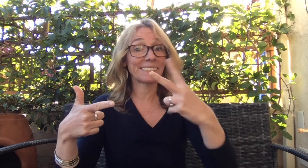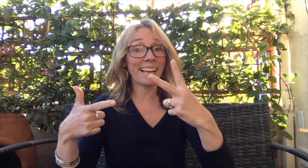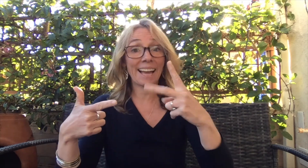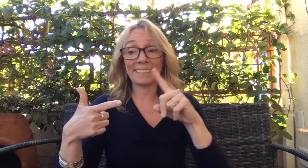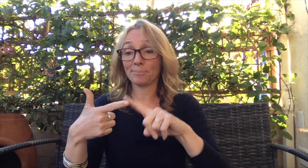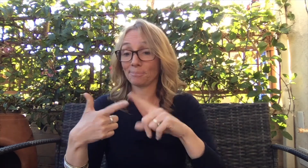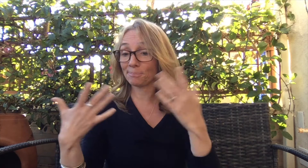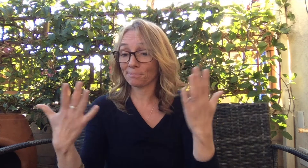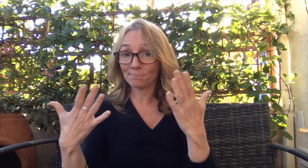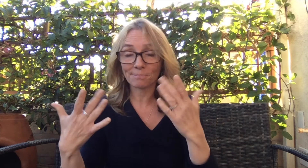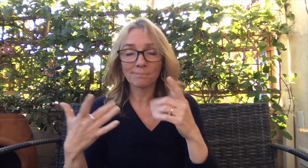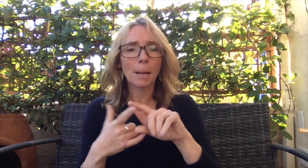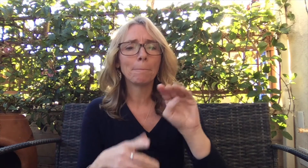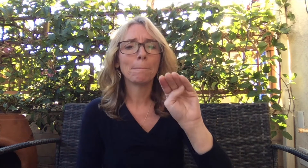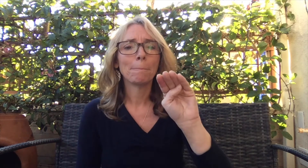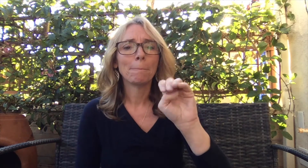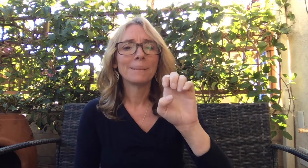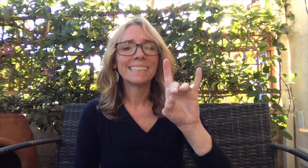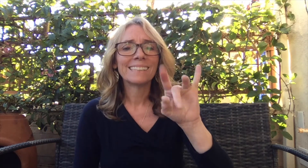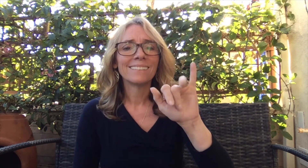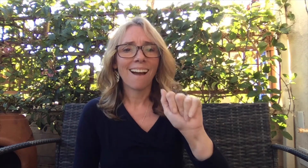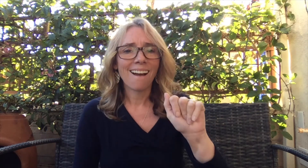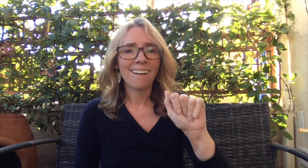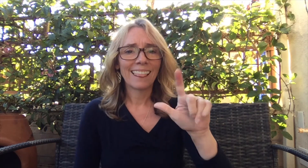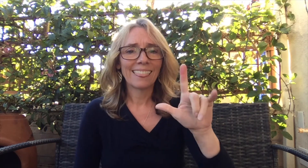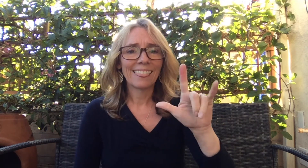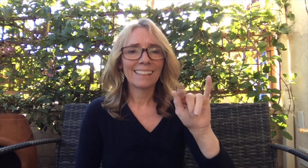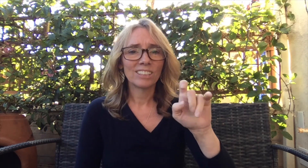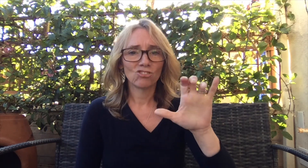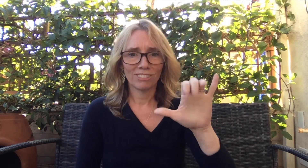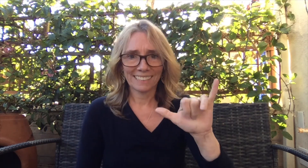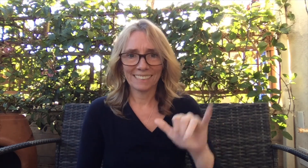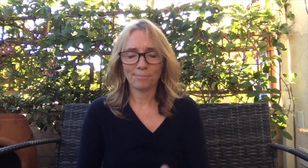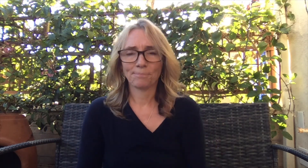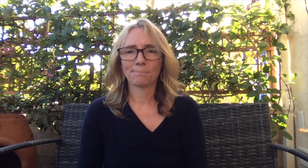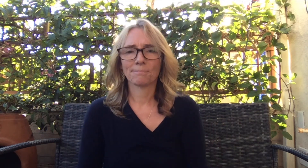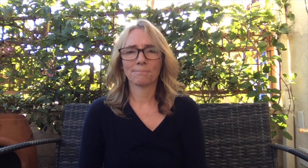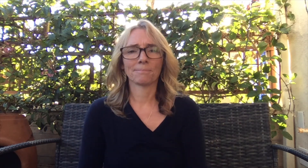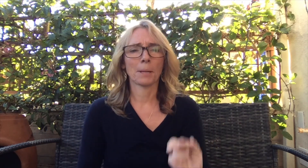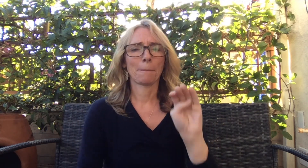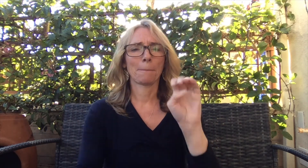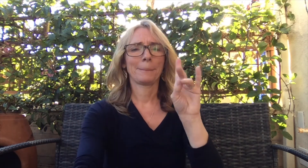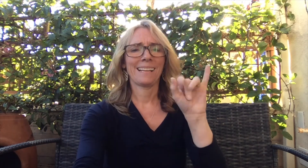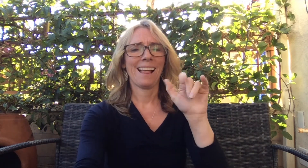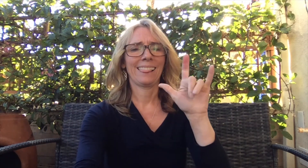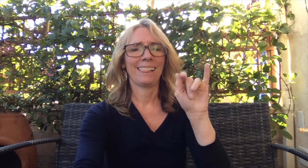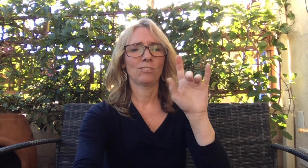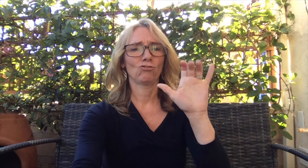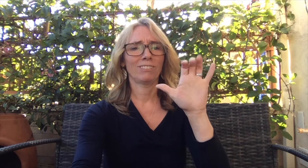That would be the first. Second literacy is media literacy.